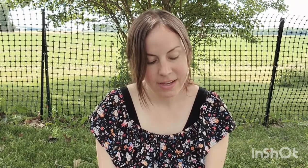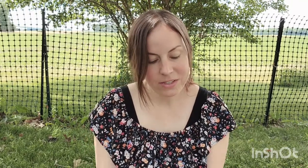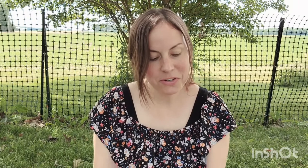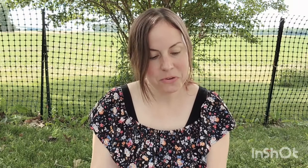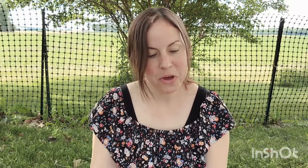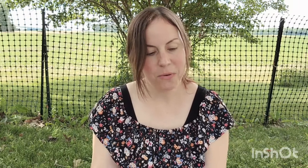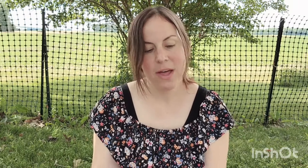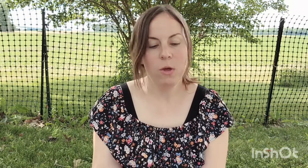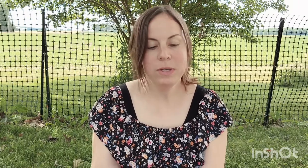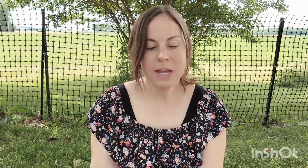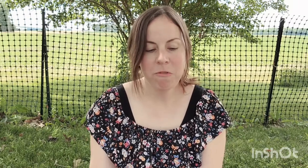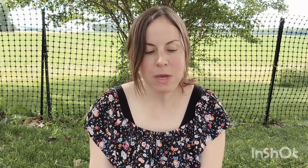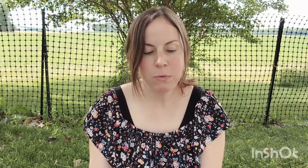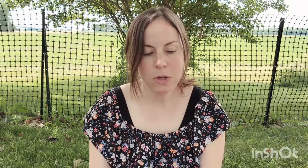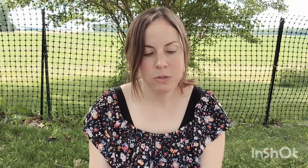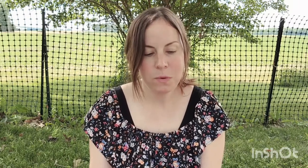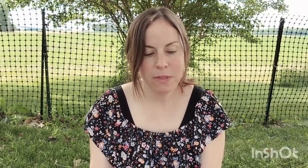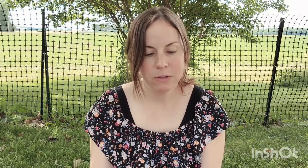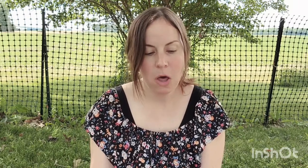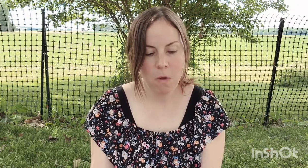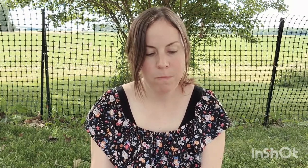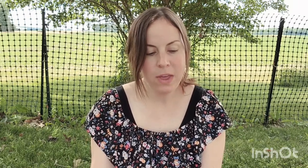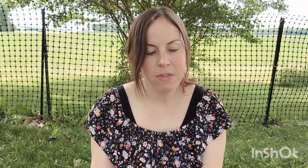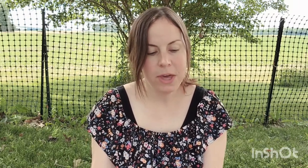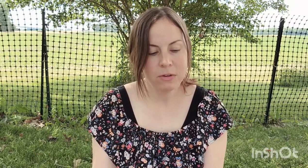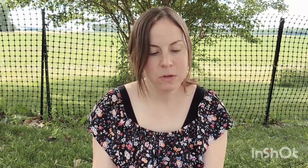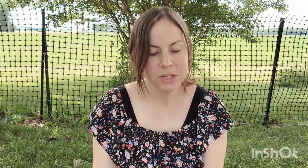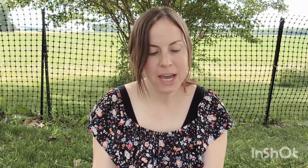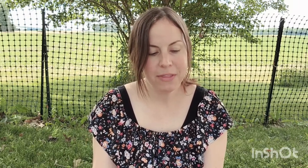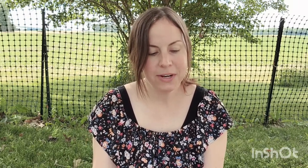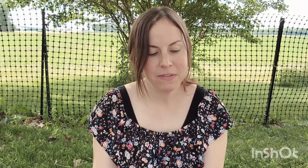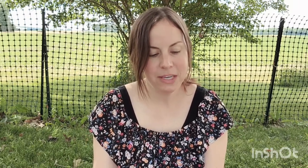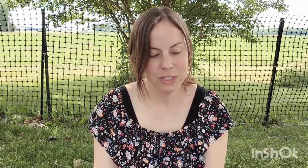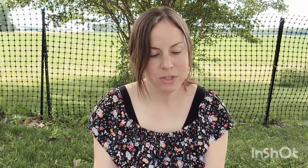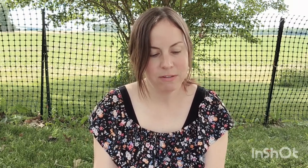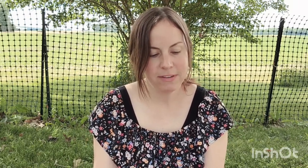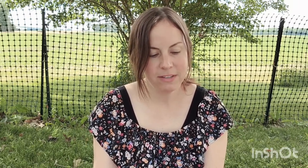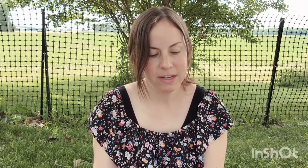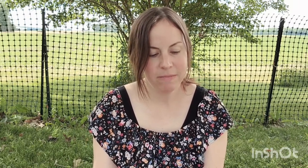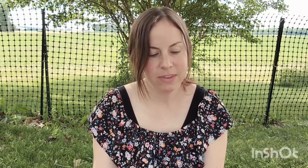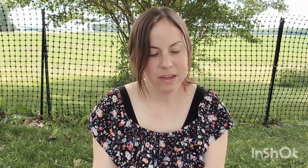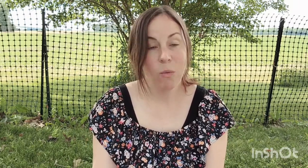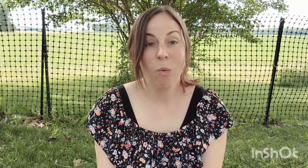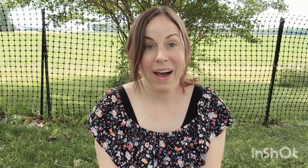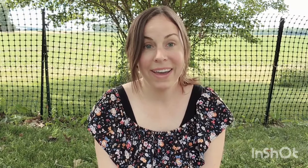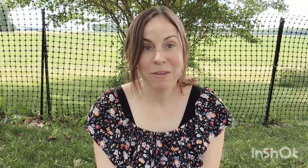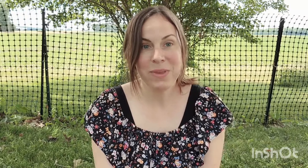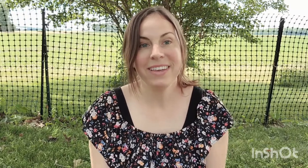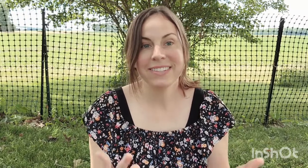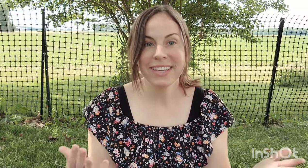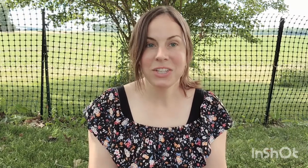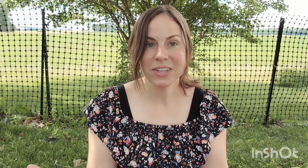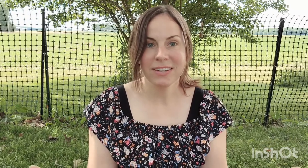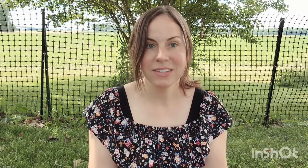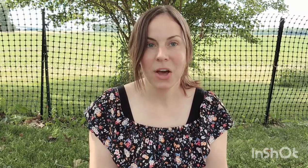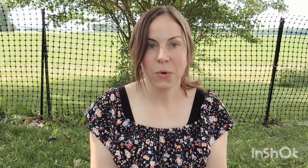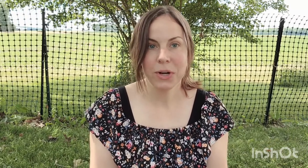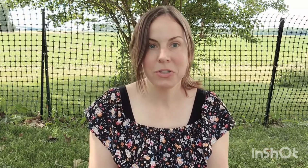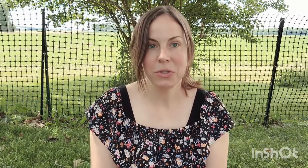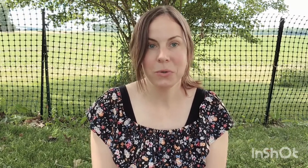Did you know? When deaf people go to another's home, they are known to gather in the kitchen to visit. Why? Because kitchens, according to